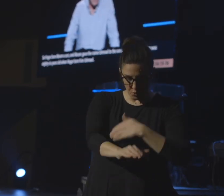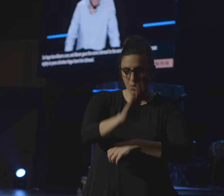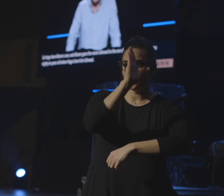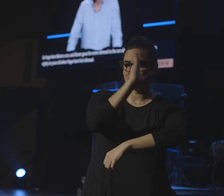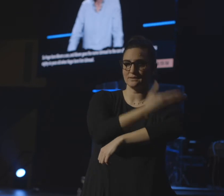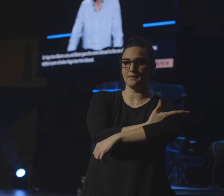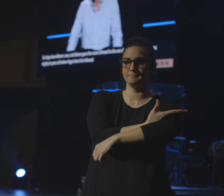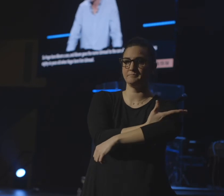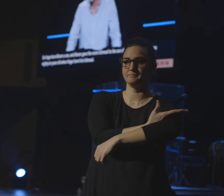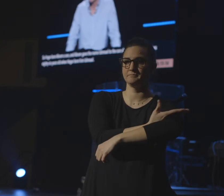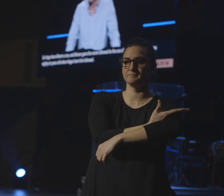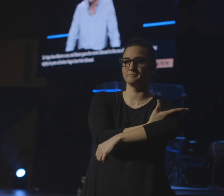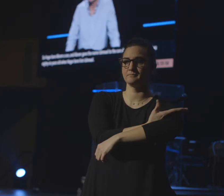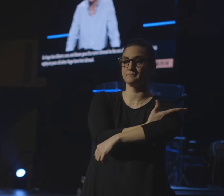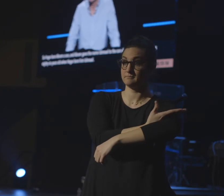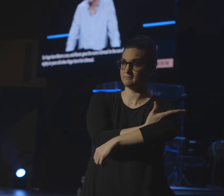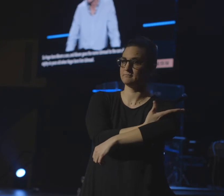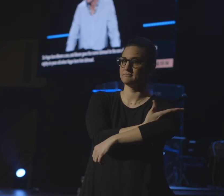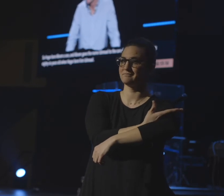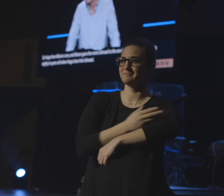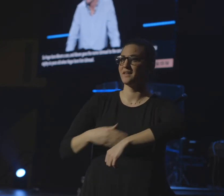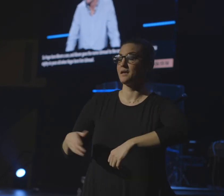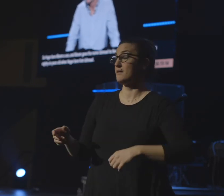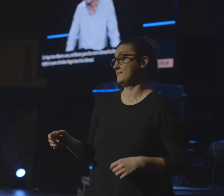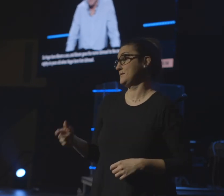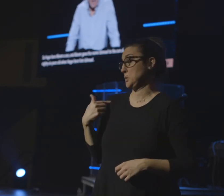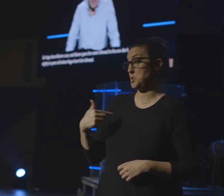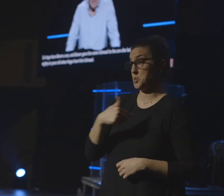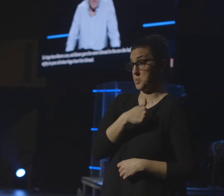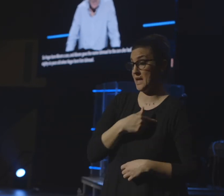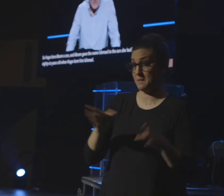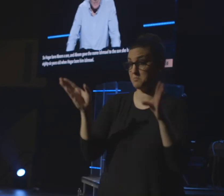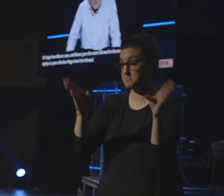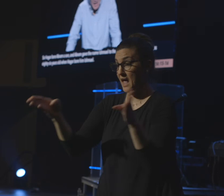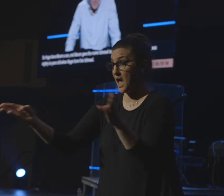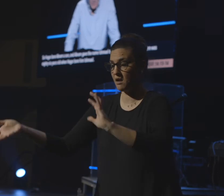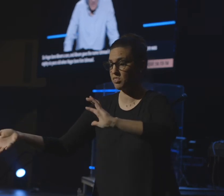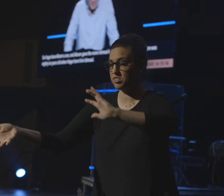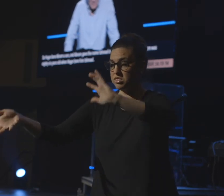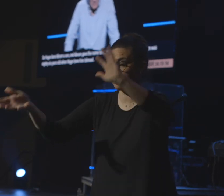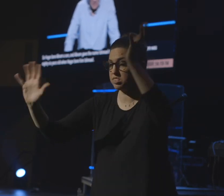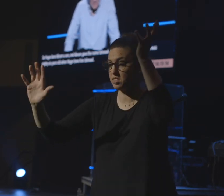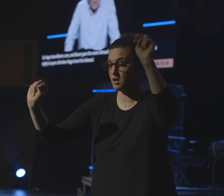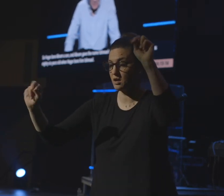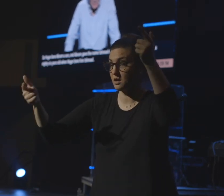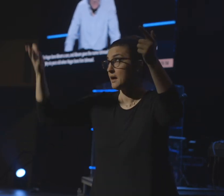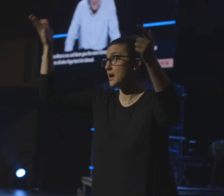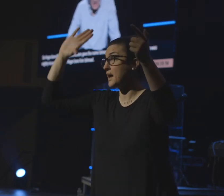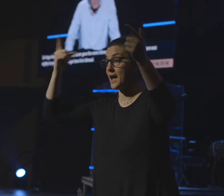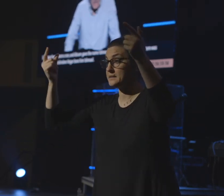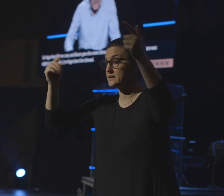What does God do with our messes? Sometimes he turns them into something lemonade, right? So Hagar bore Abram a son, and